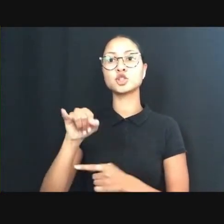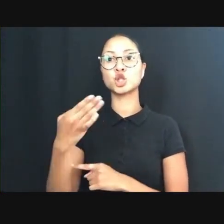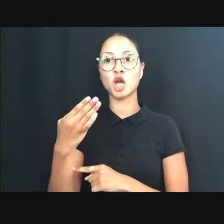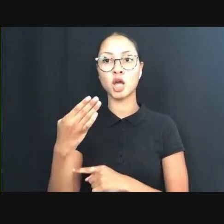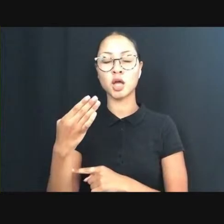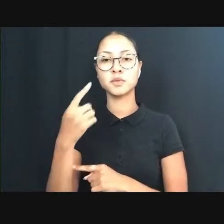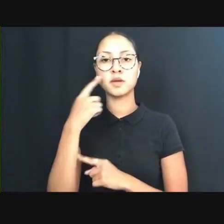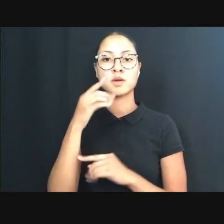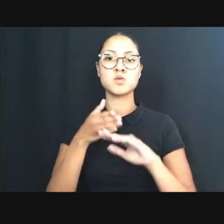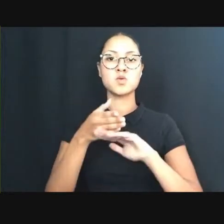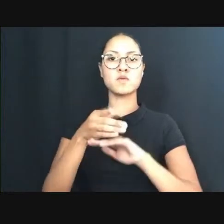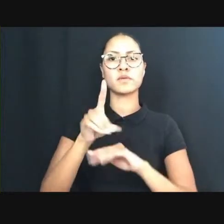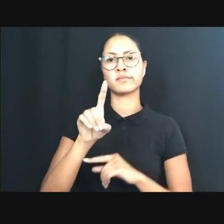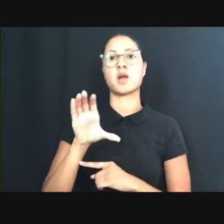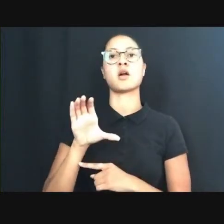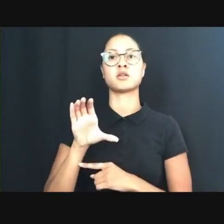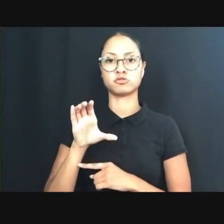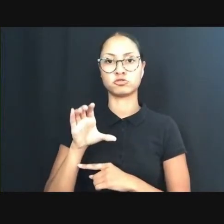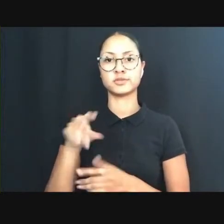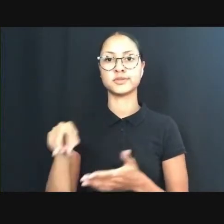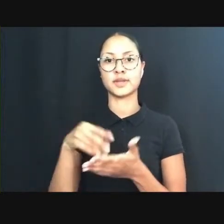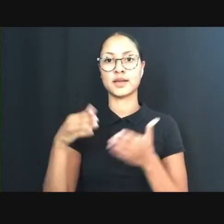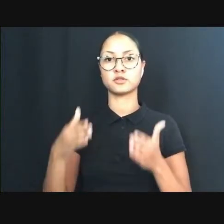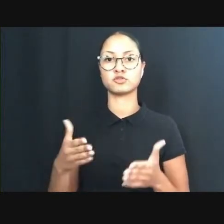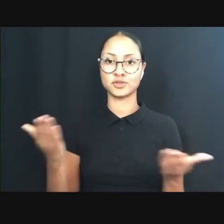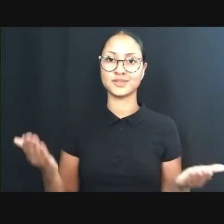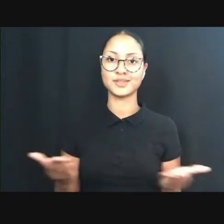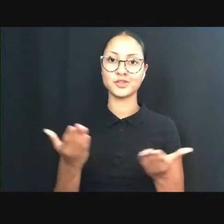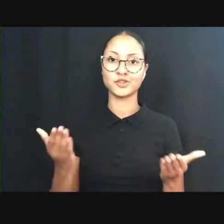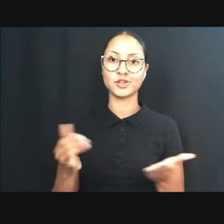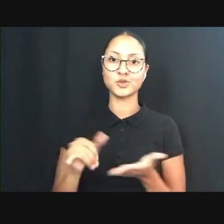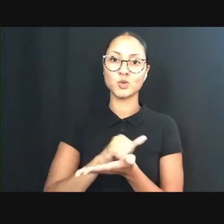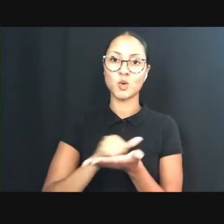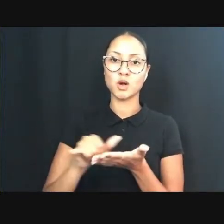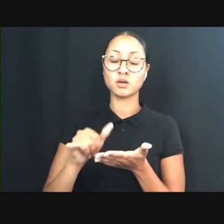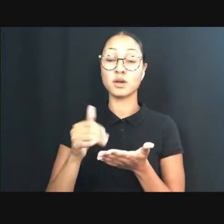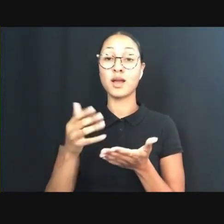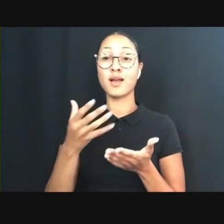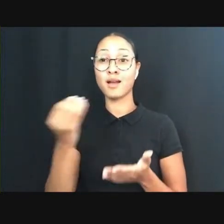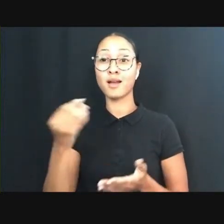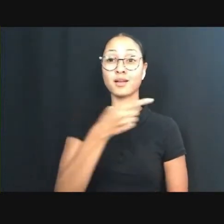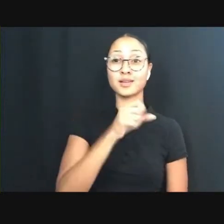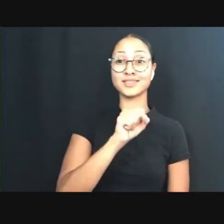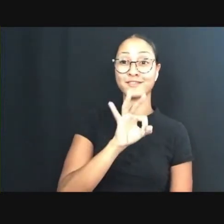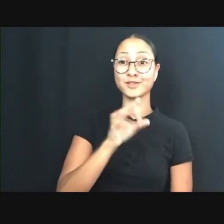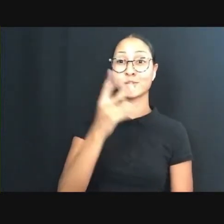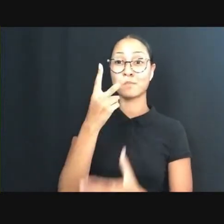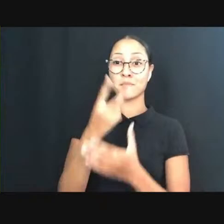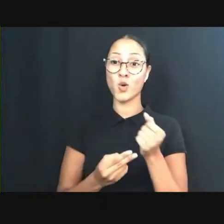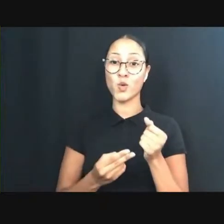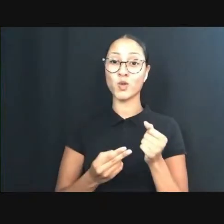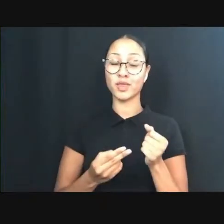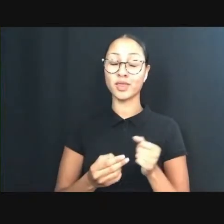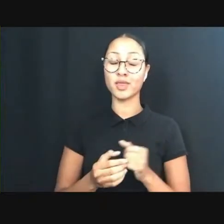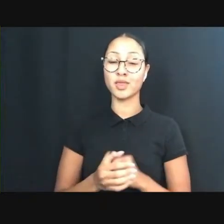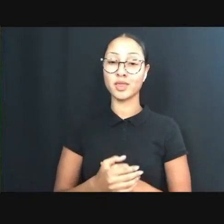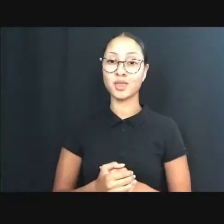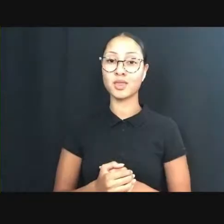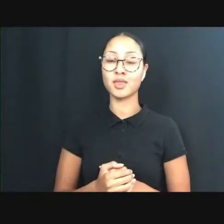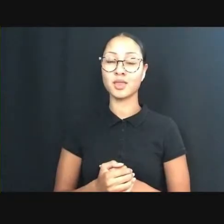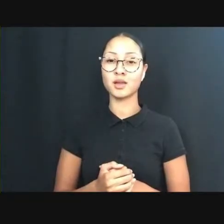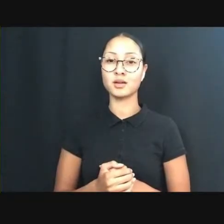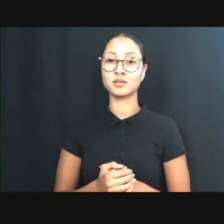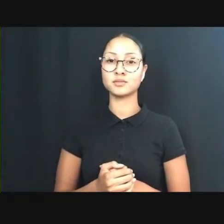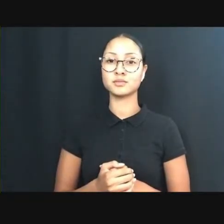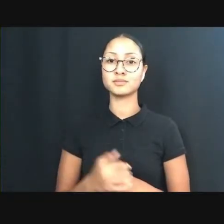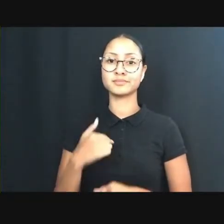me being in here and on both coasts. So I feel like I'm definitely somebody that creates